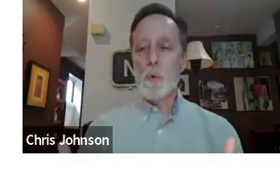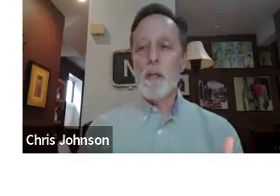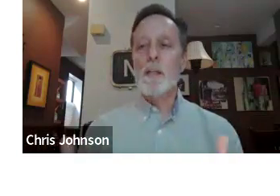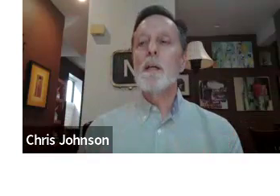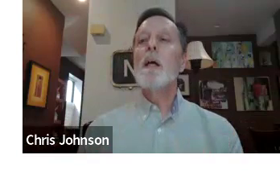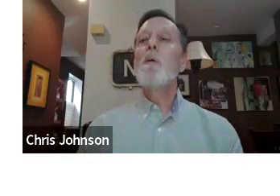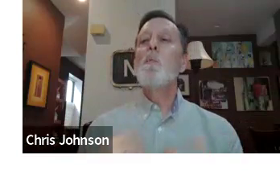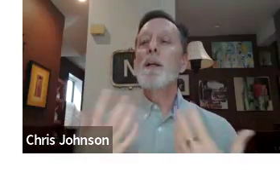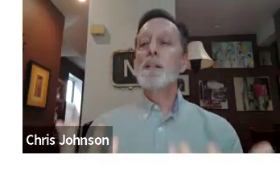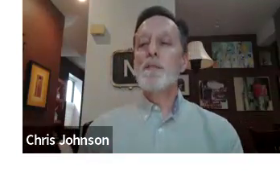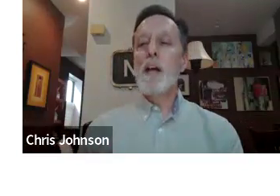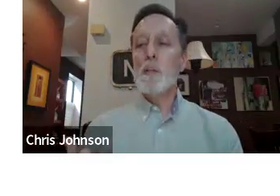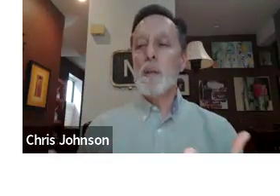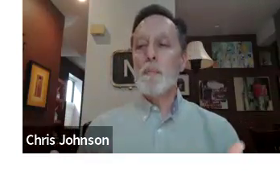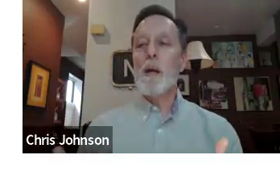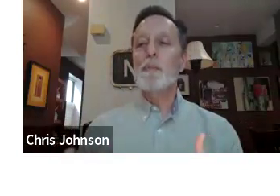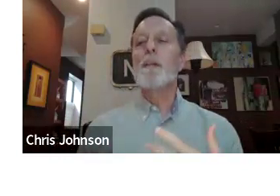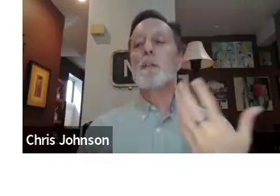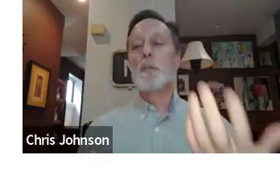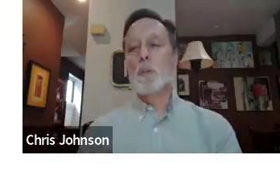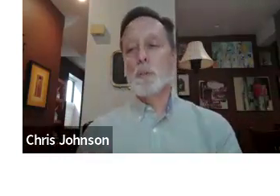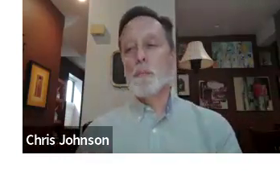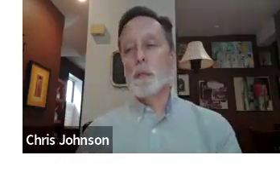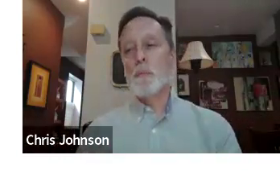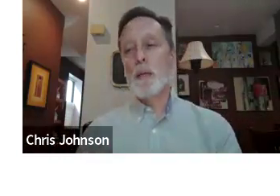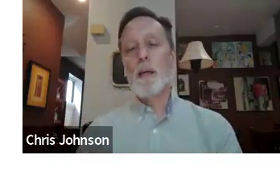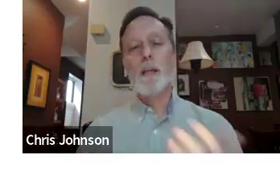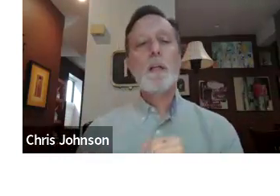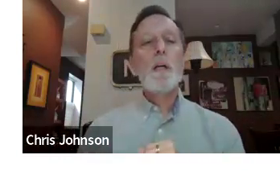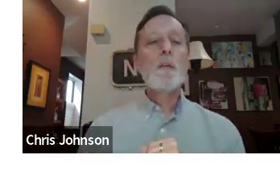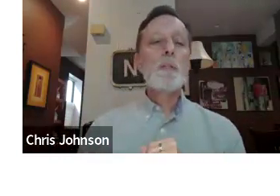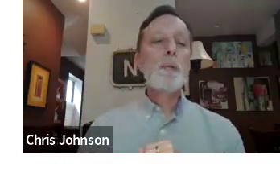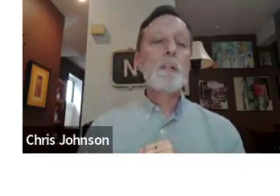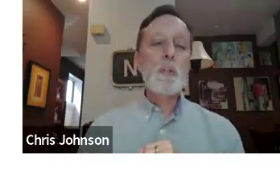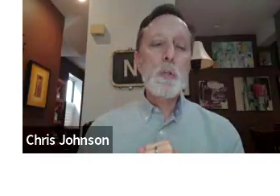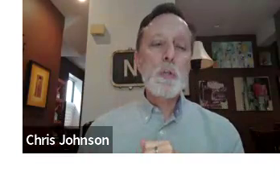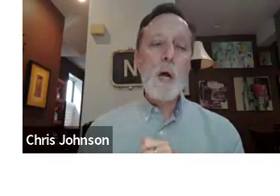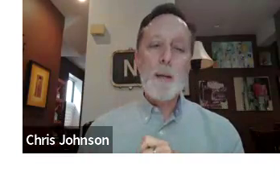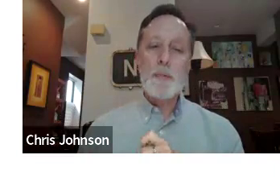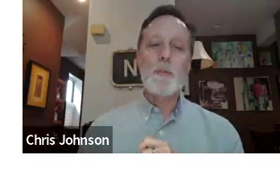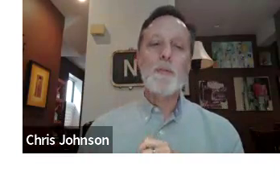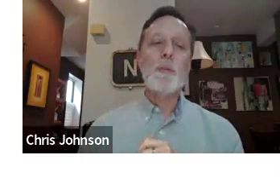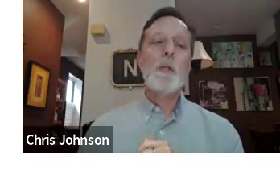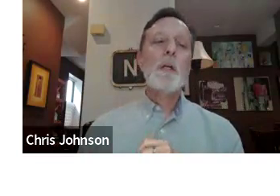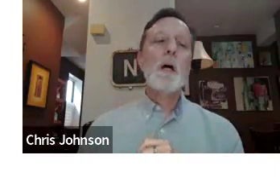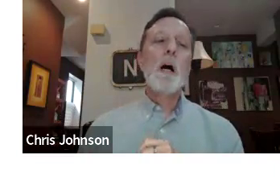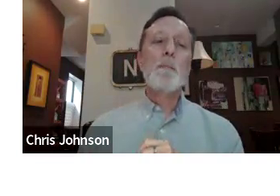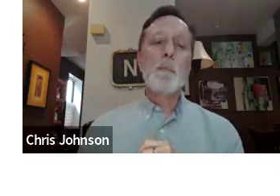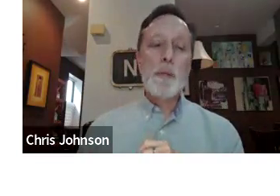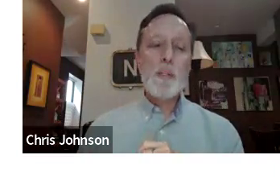is destroyed, what is the value of that property that the insurance company will pay? There's typically two